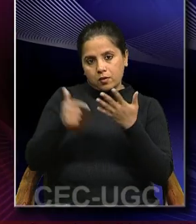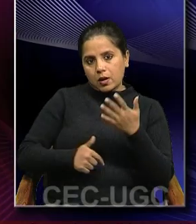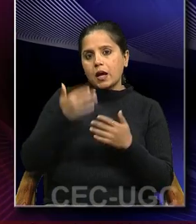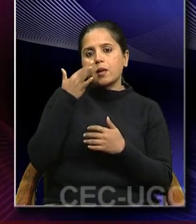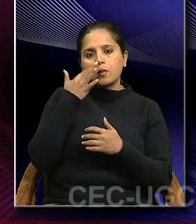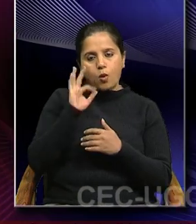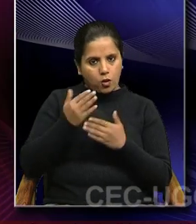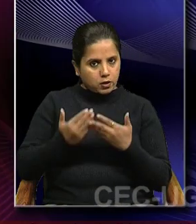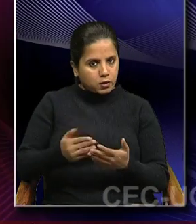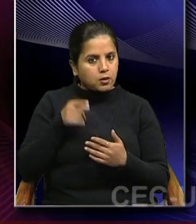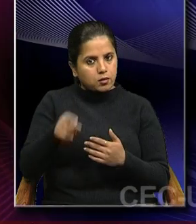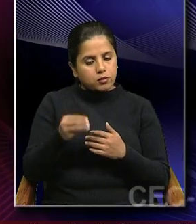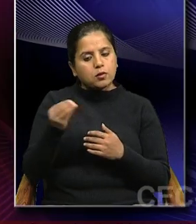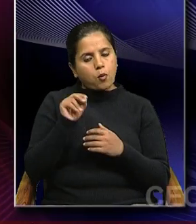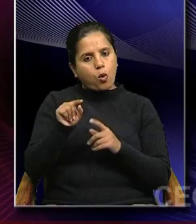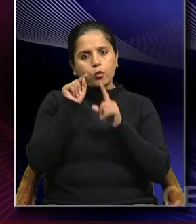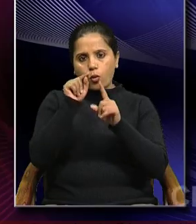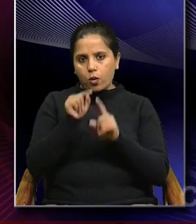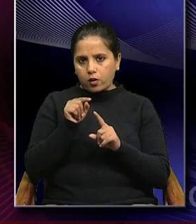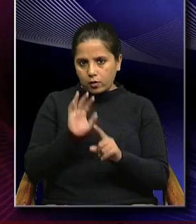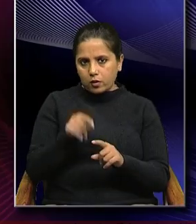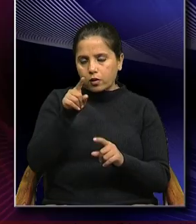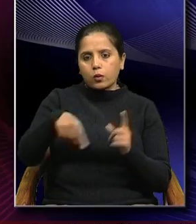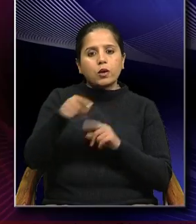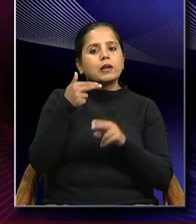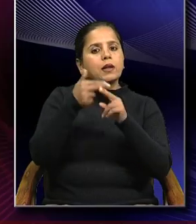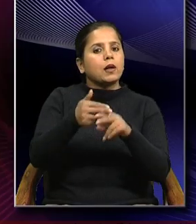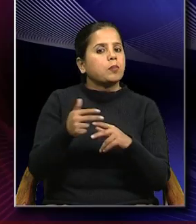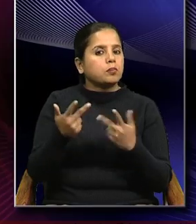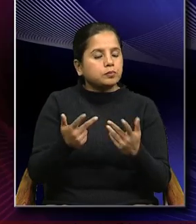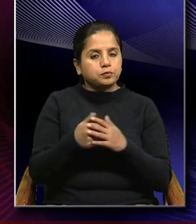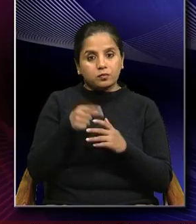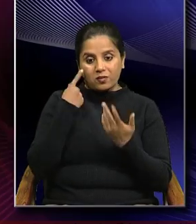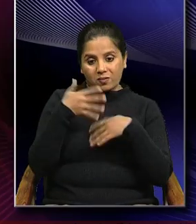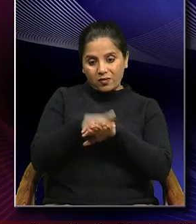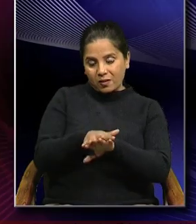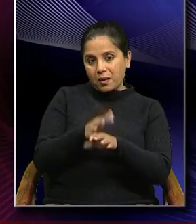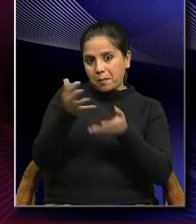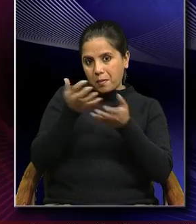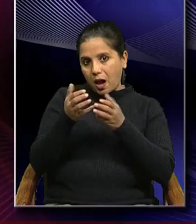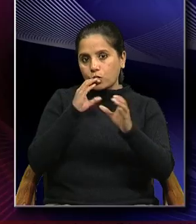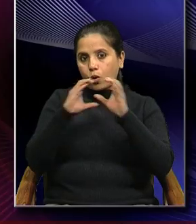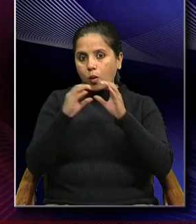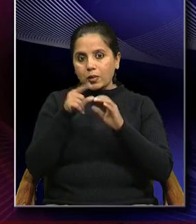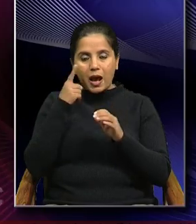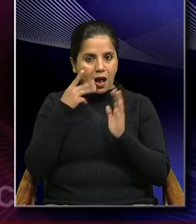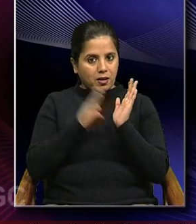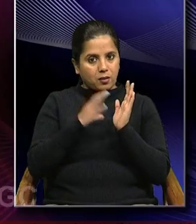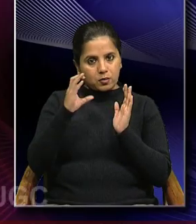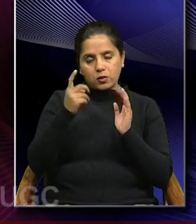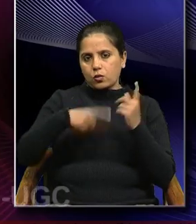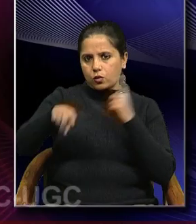important characteristics of what you call as the integrated marketing communication, and we